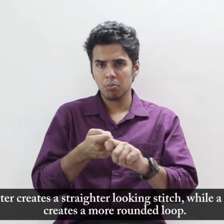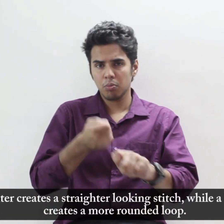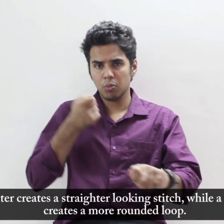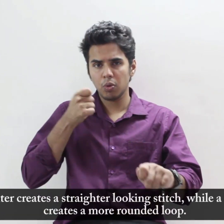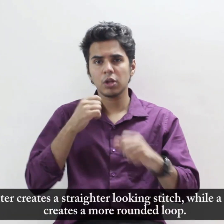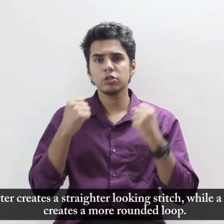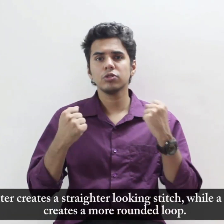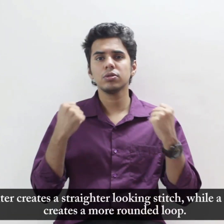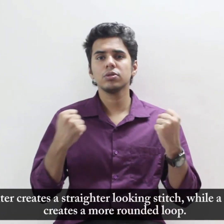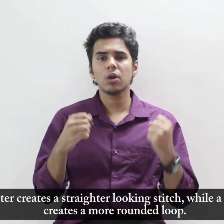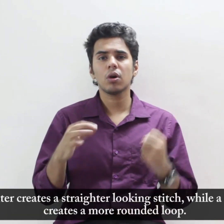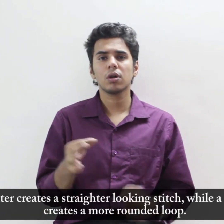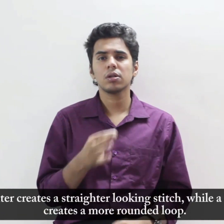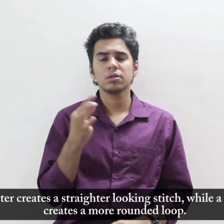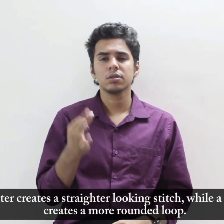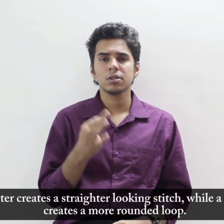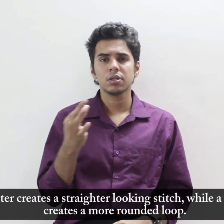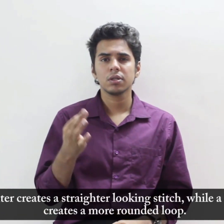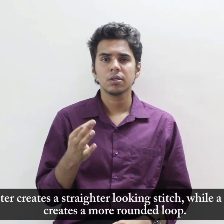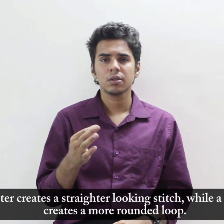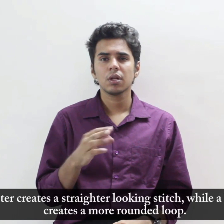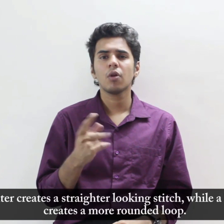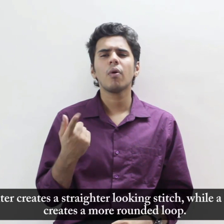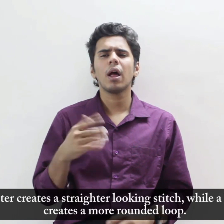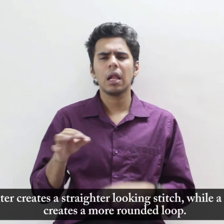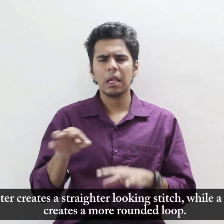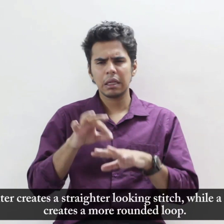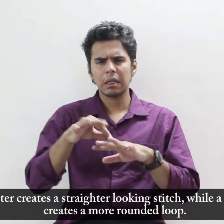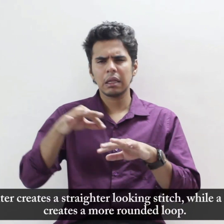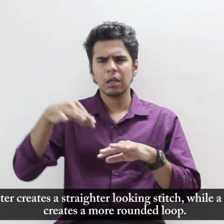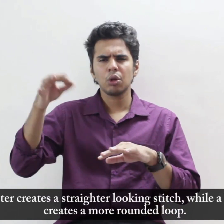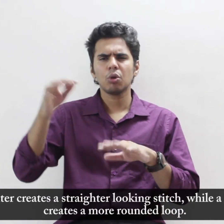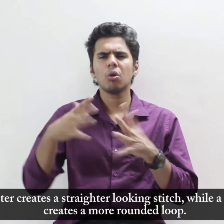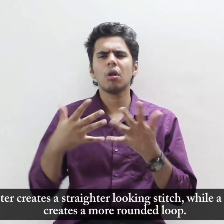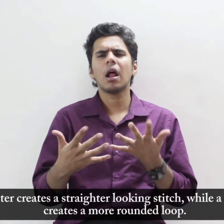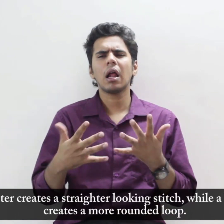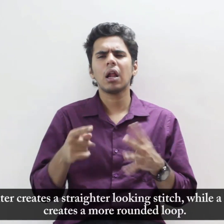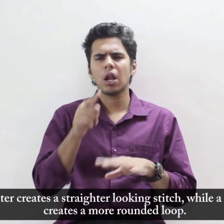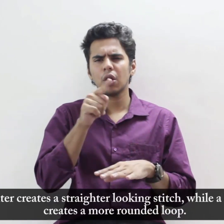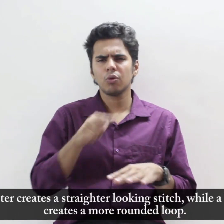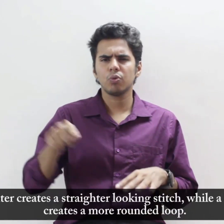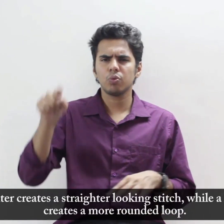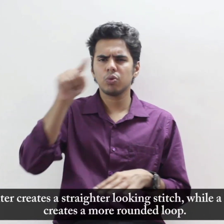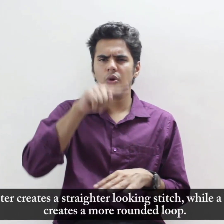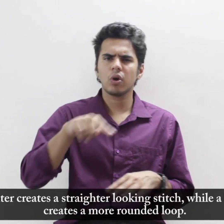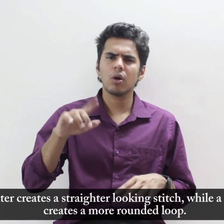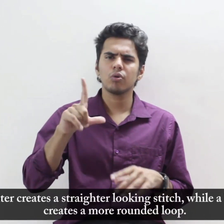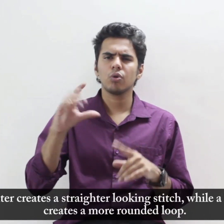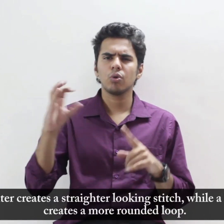Pulling tighter creates a straightener looking stitch, while a looser thread creates a more rounded loop.